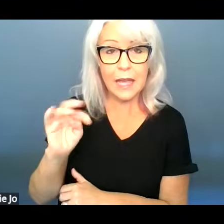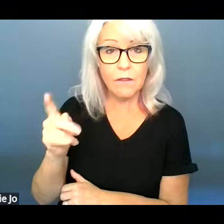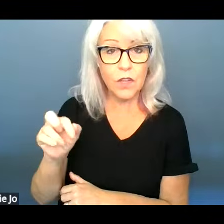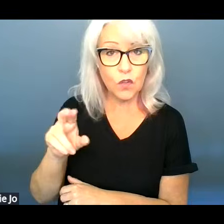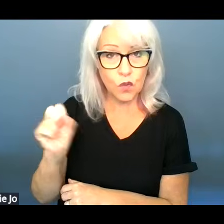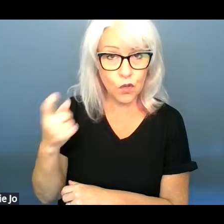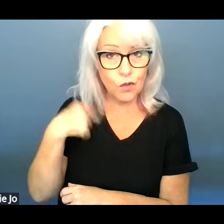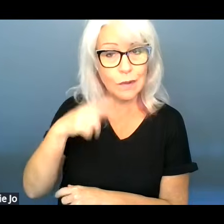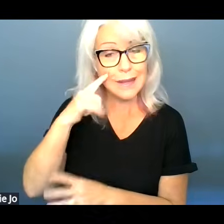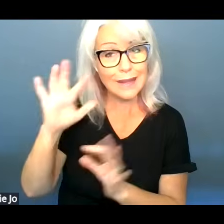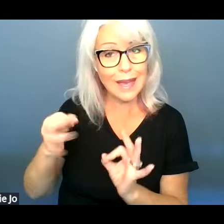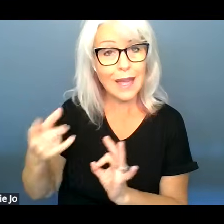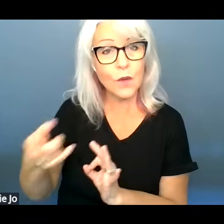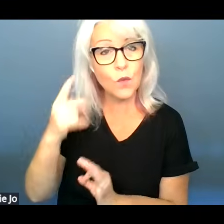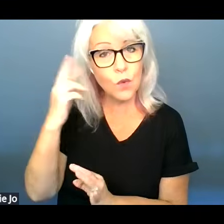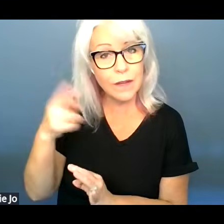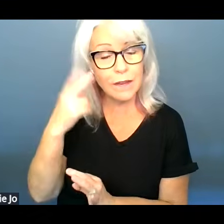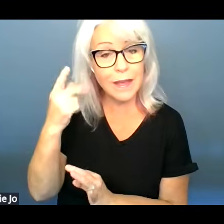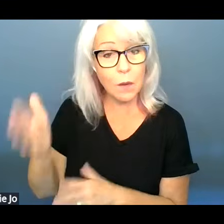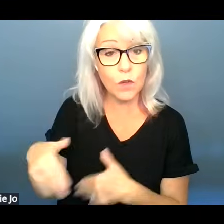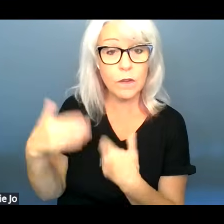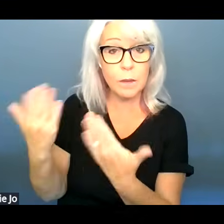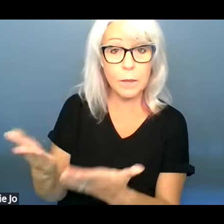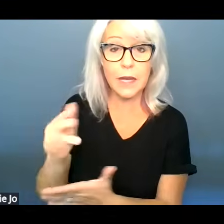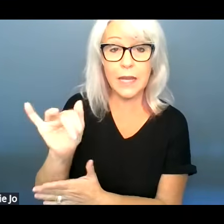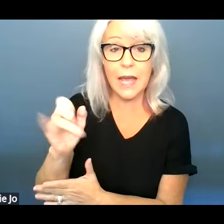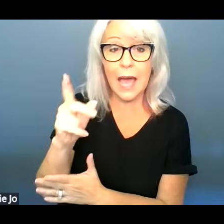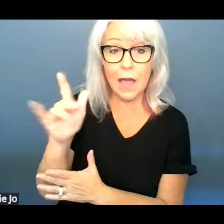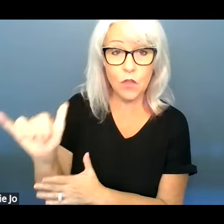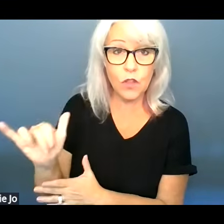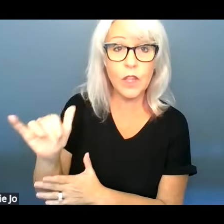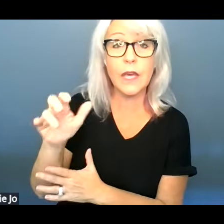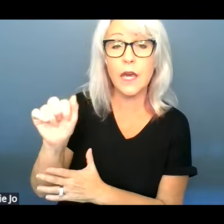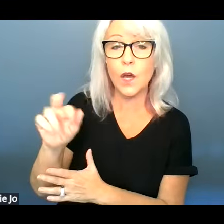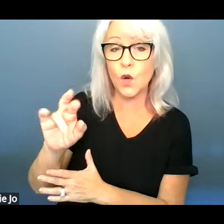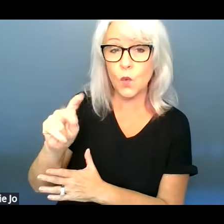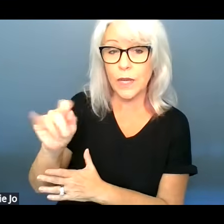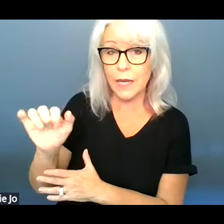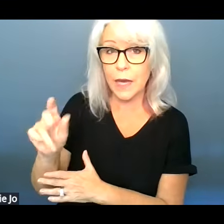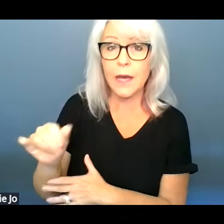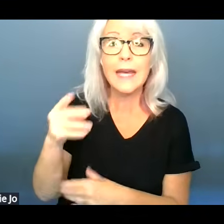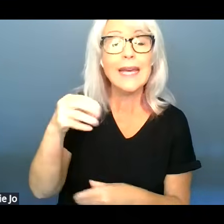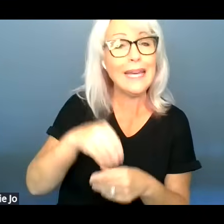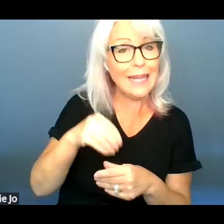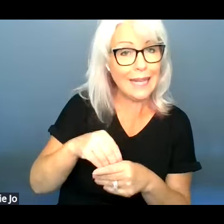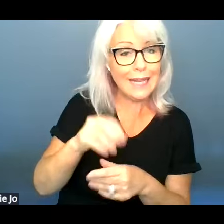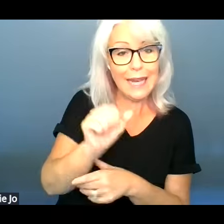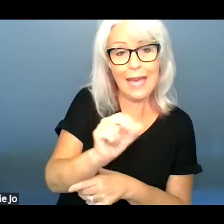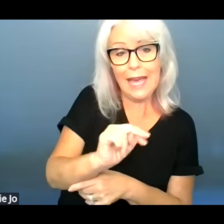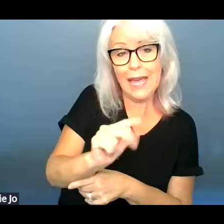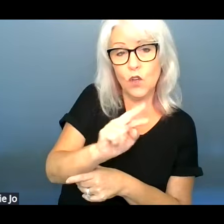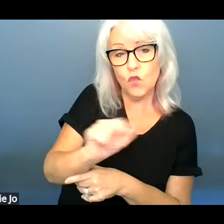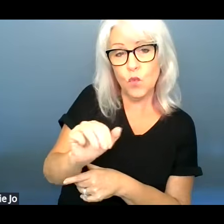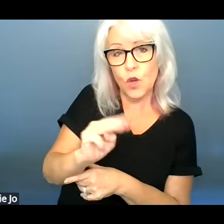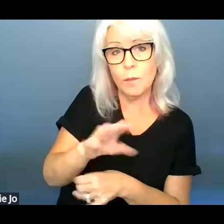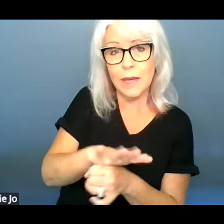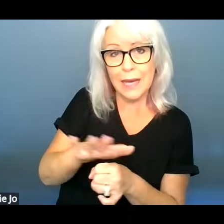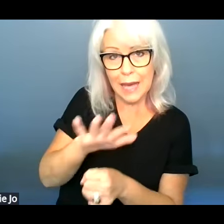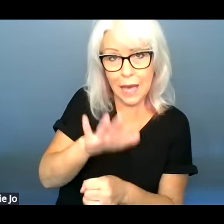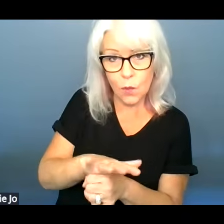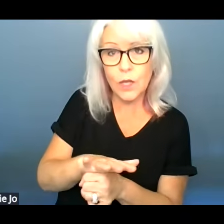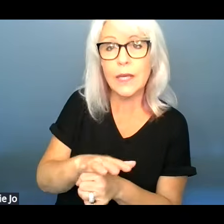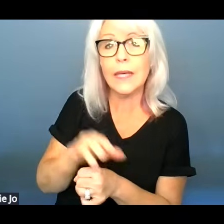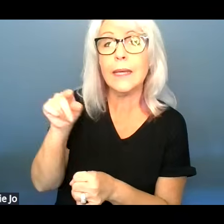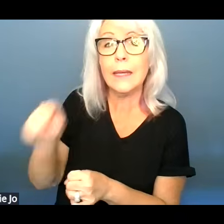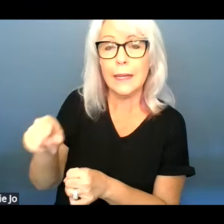petition submitted by Ashley Arita against Antrim County Clerk Victoria Bishop on July 31st, 2026